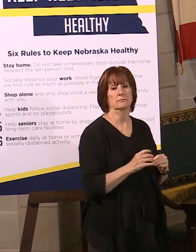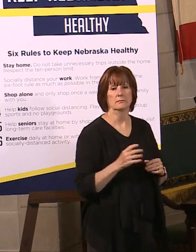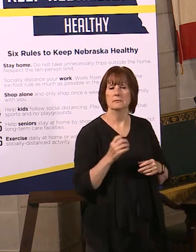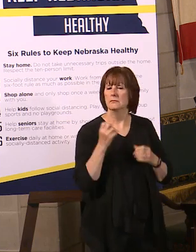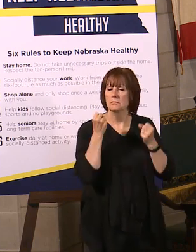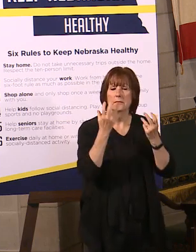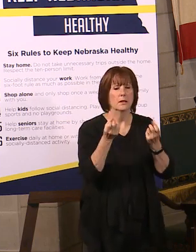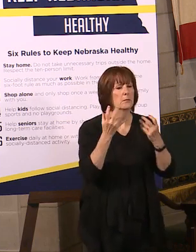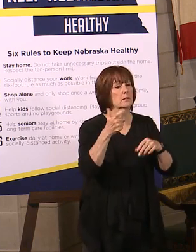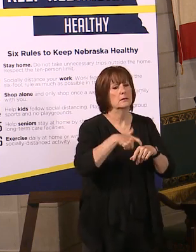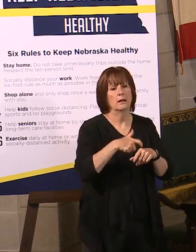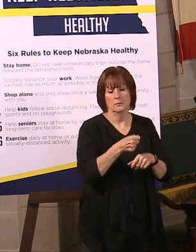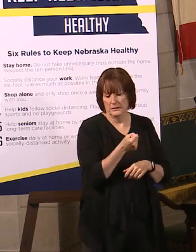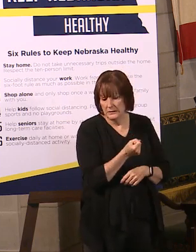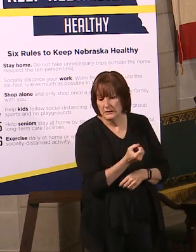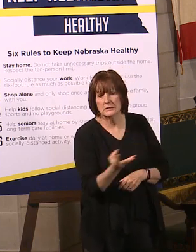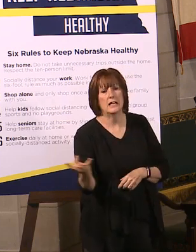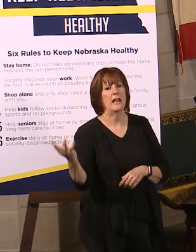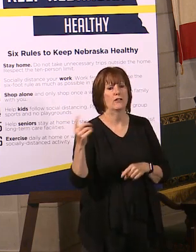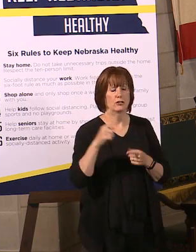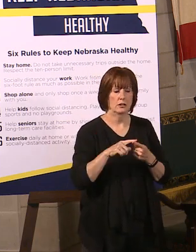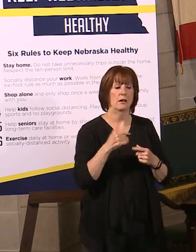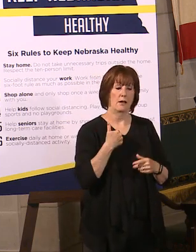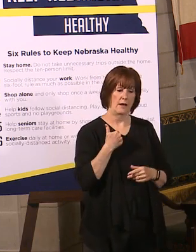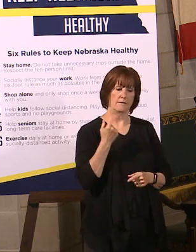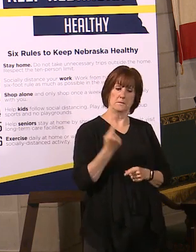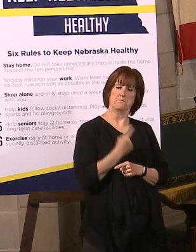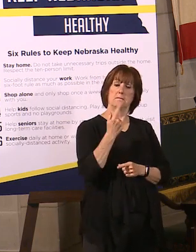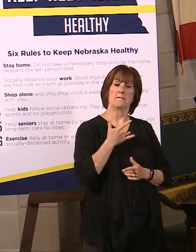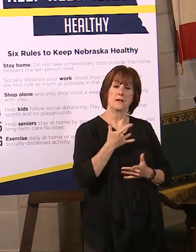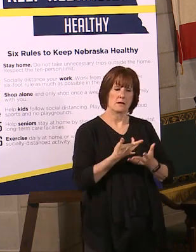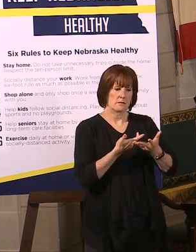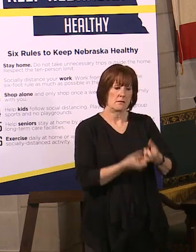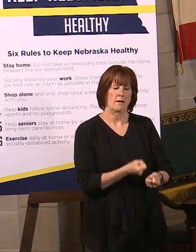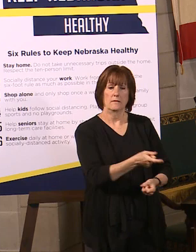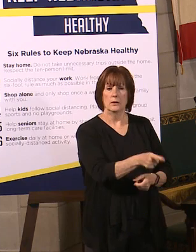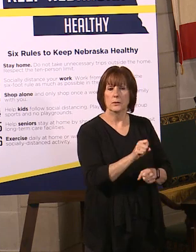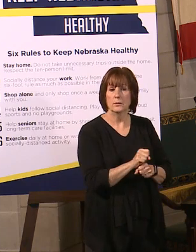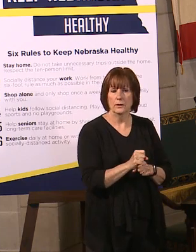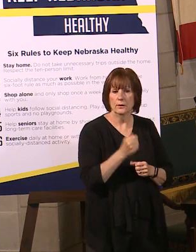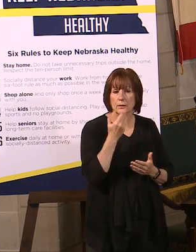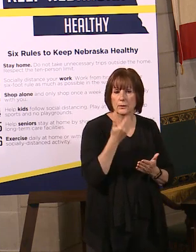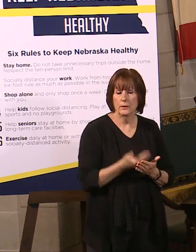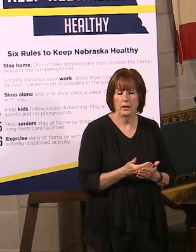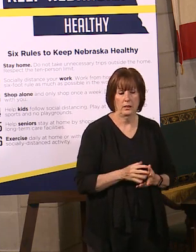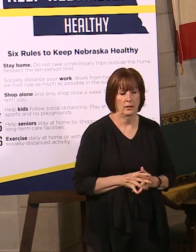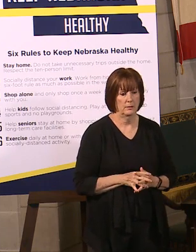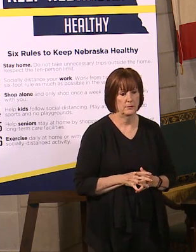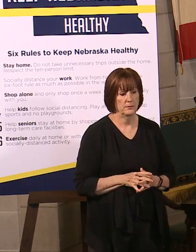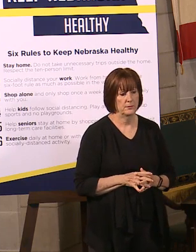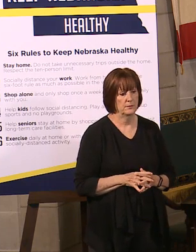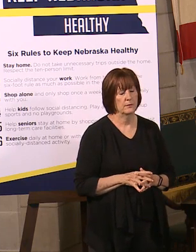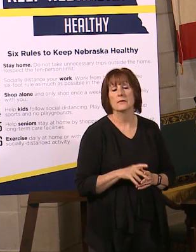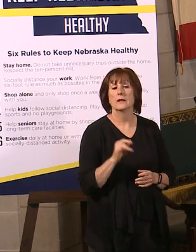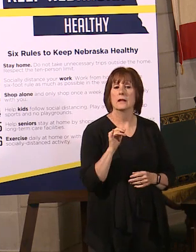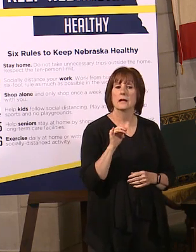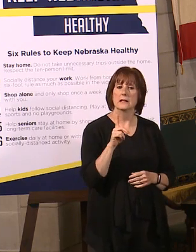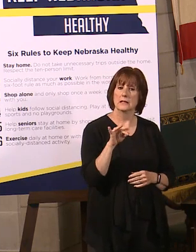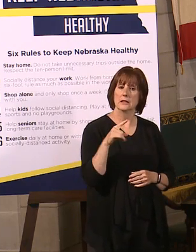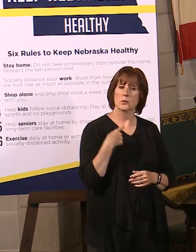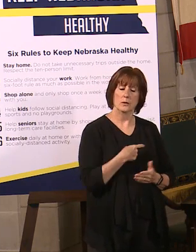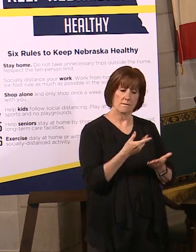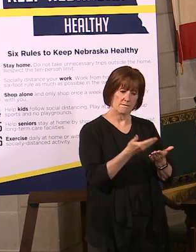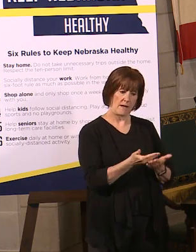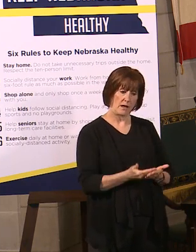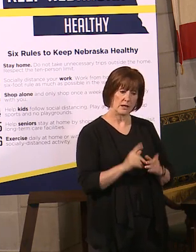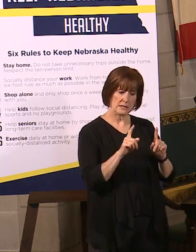many times, several times, till we have a level of confidence that we know it's working well. The question on have we validated the